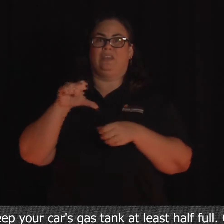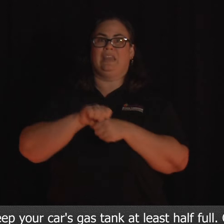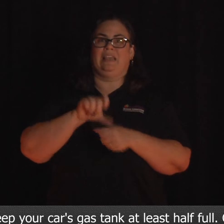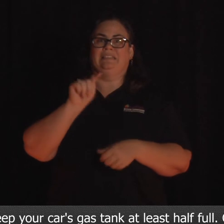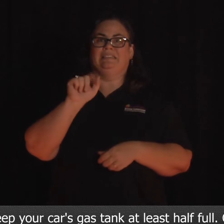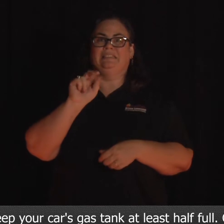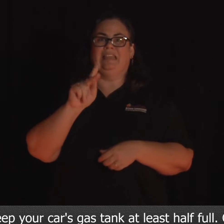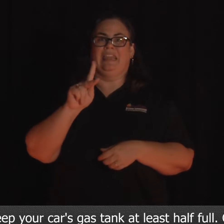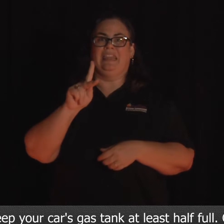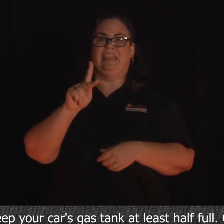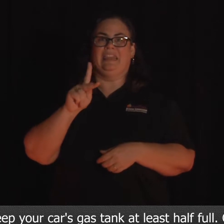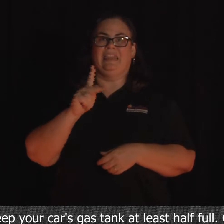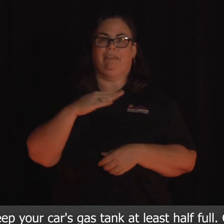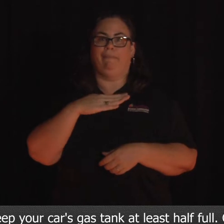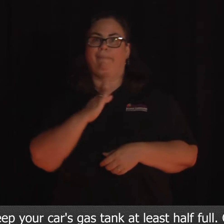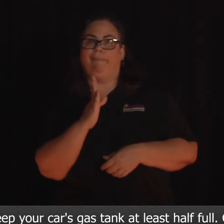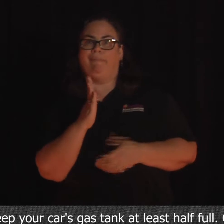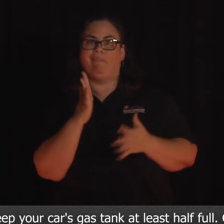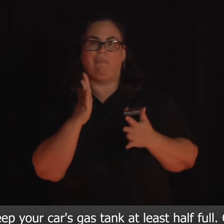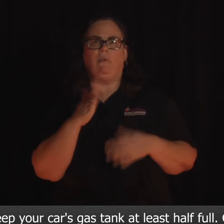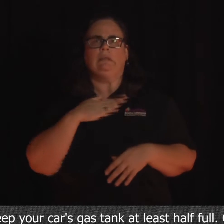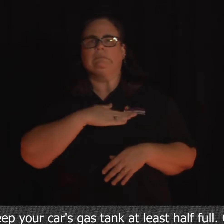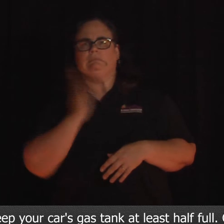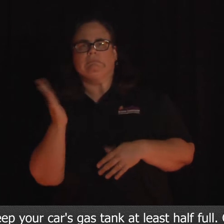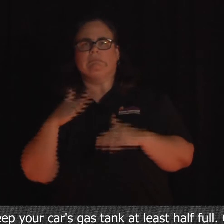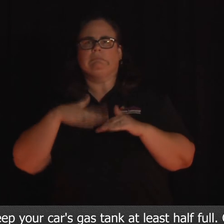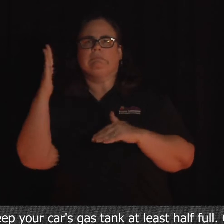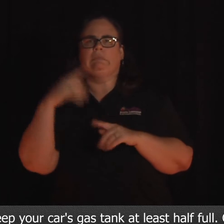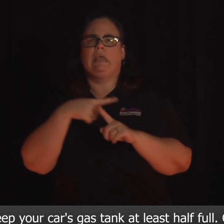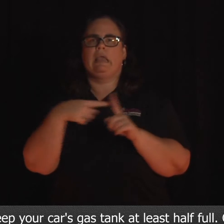Keep your car's gas tank at least half full.